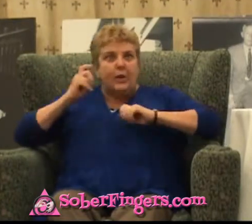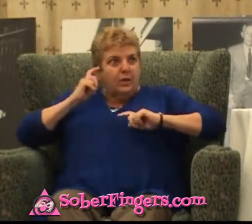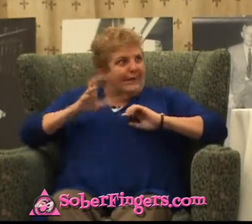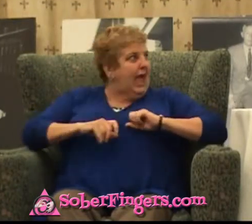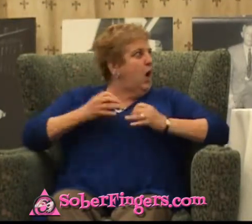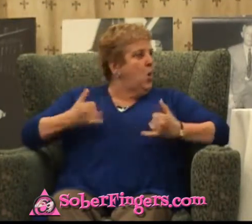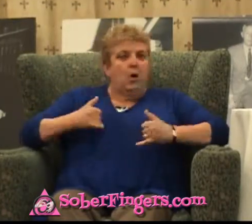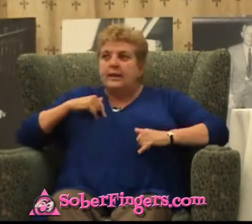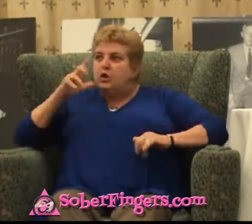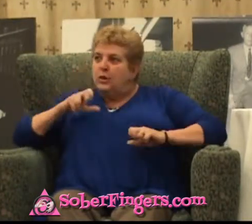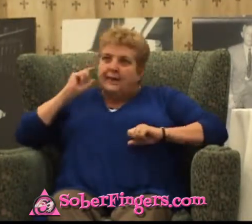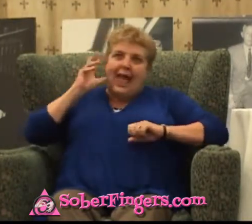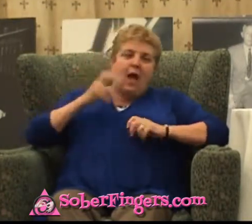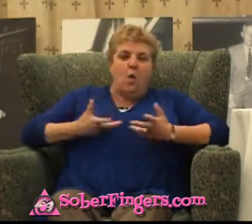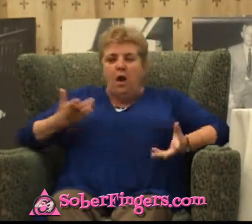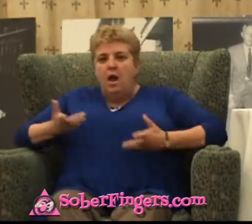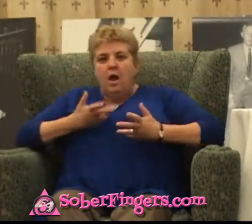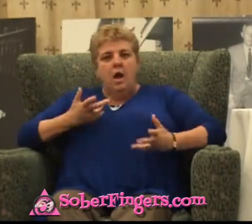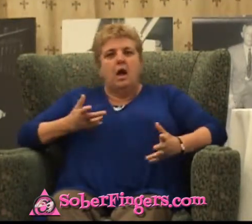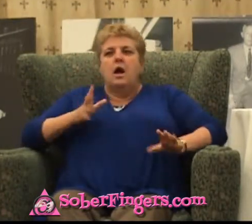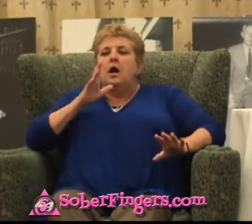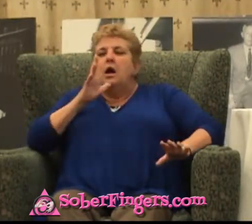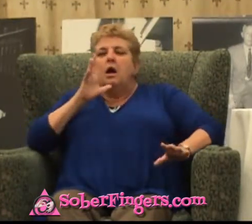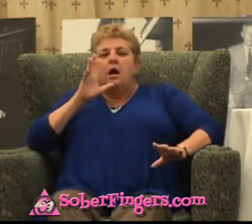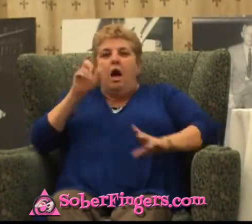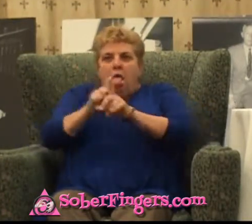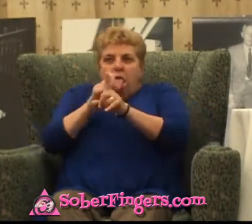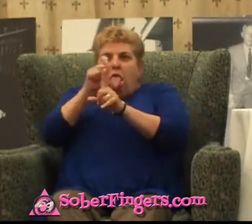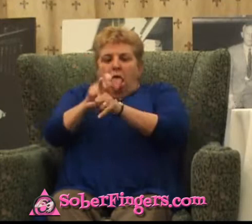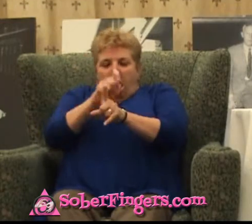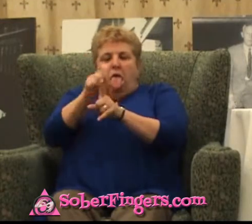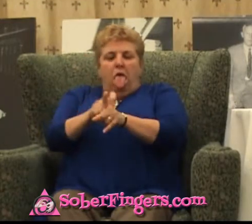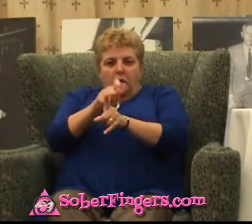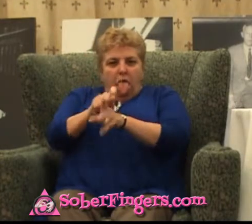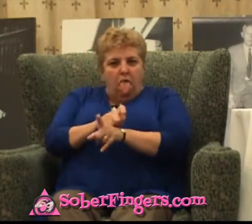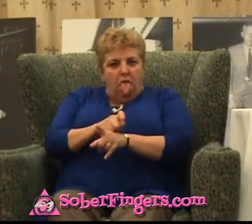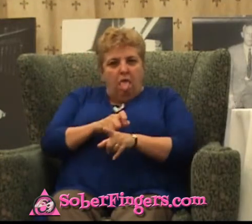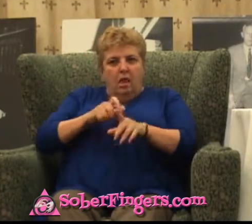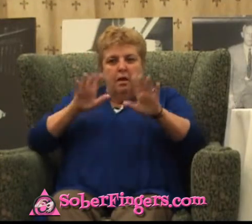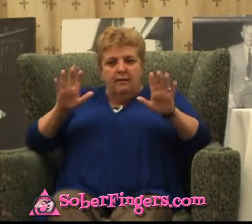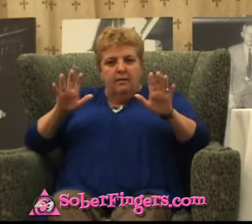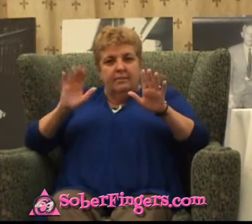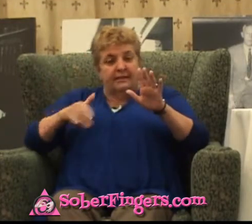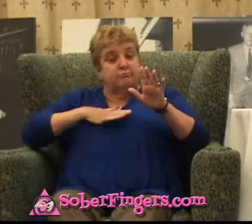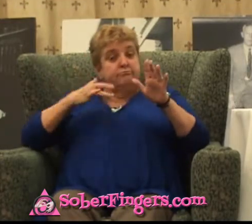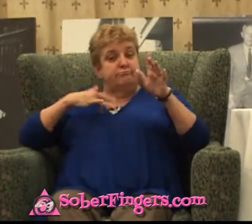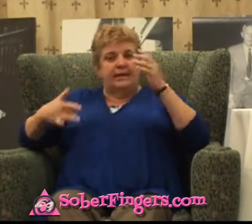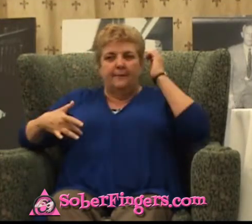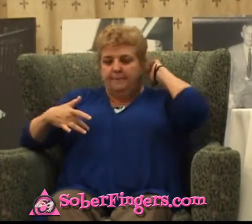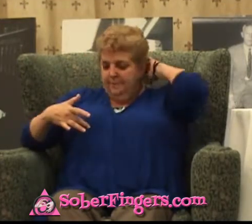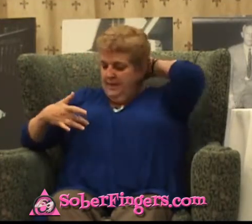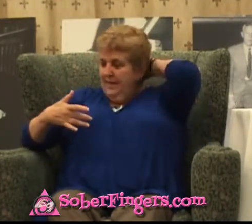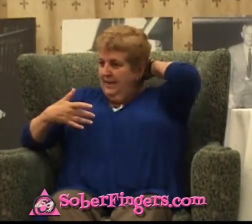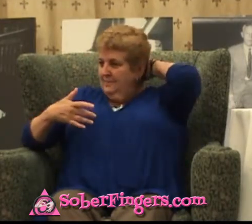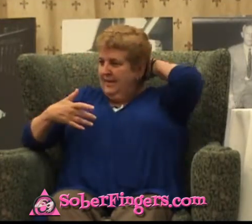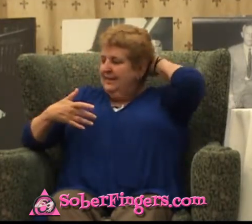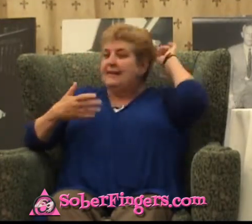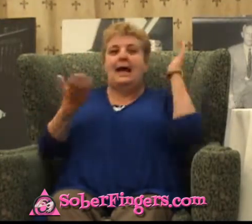now? I will not cut you a break at any time in any way, shape, or form, because I am once again depending on you, someone